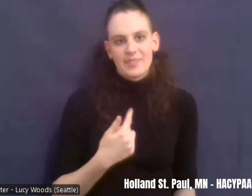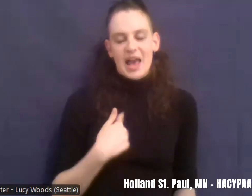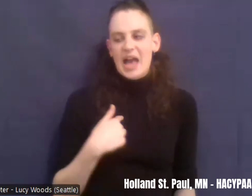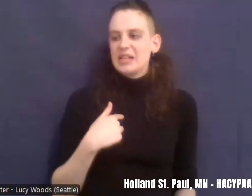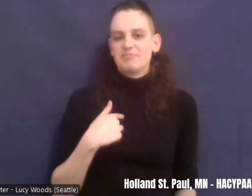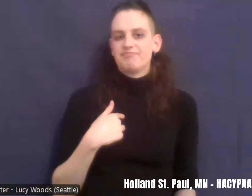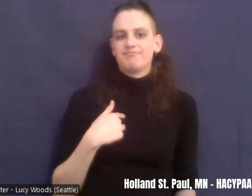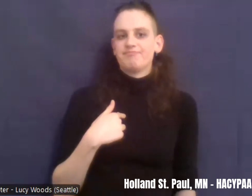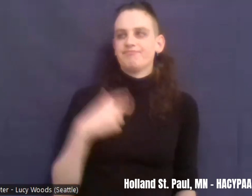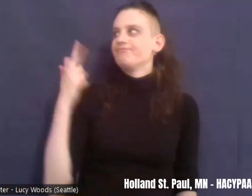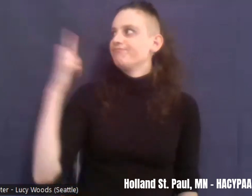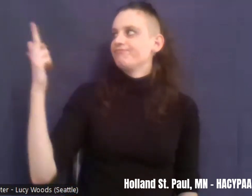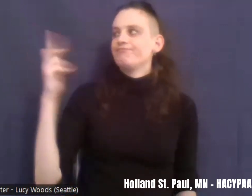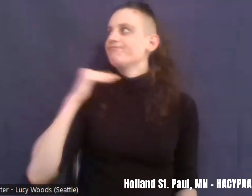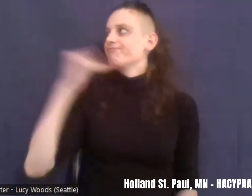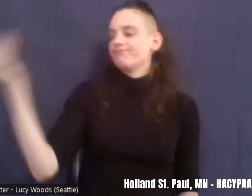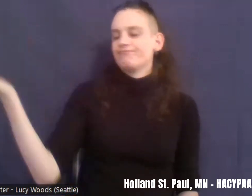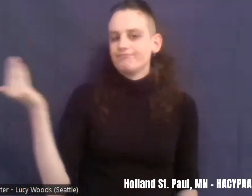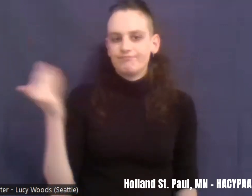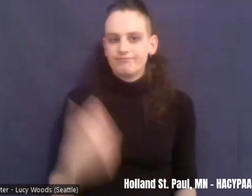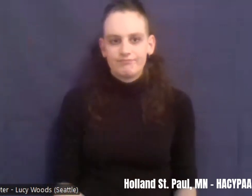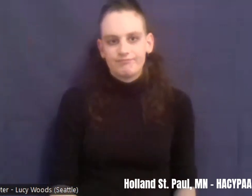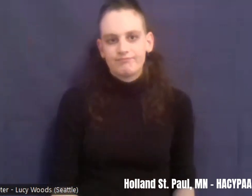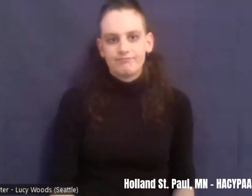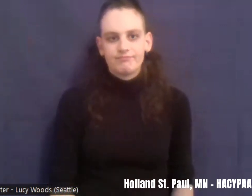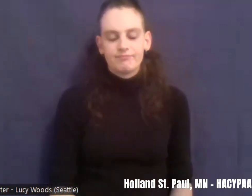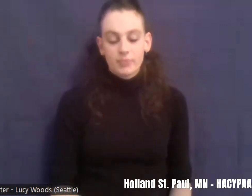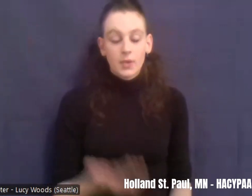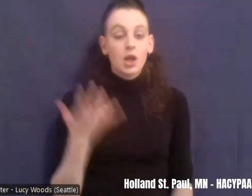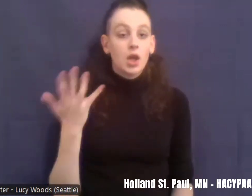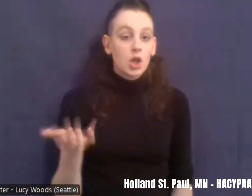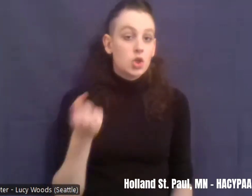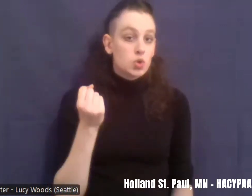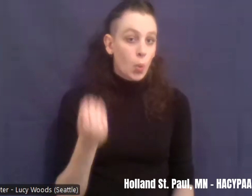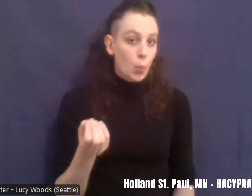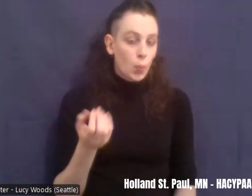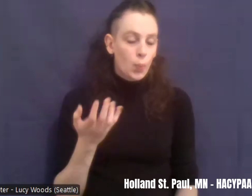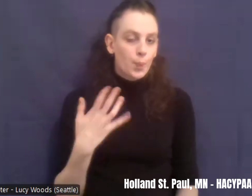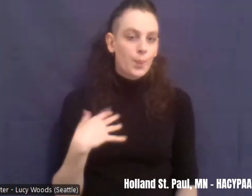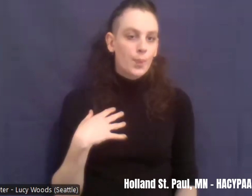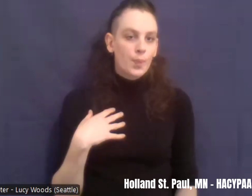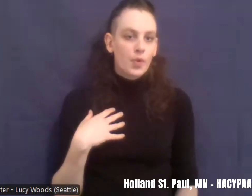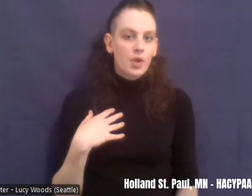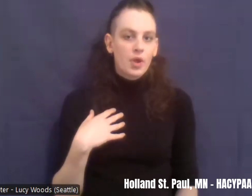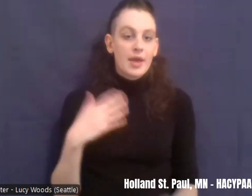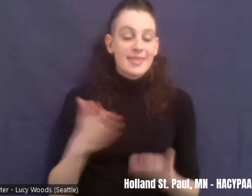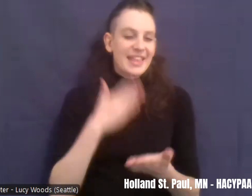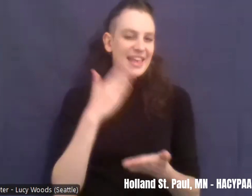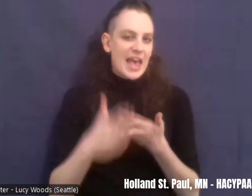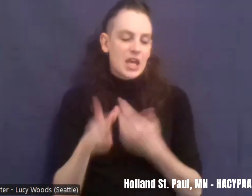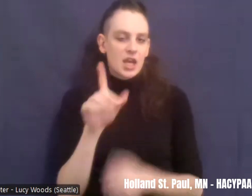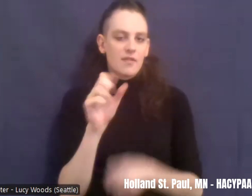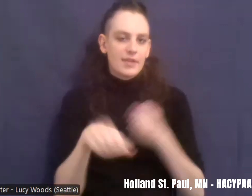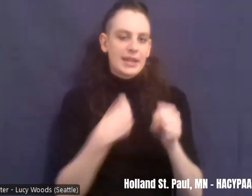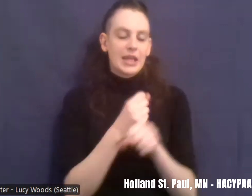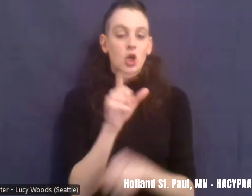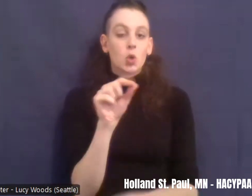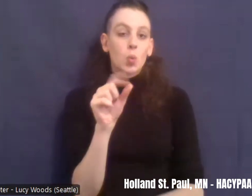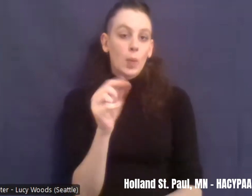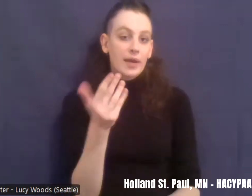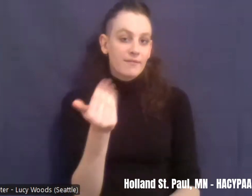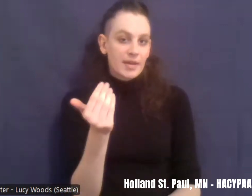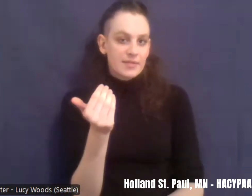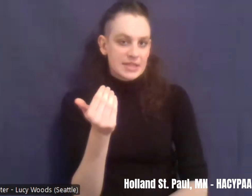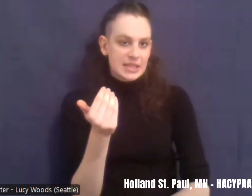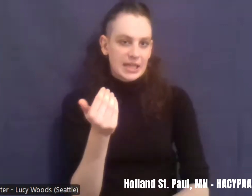anymore. And what that looked like was I eventually went back out in the end of 2015, and then I got sober